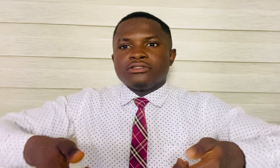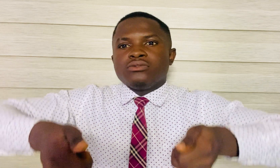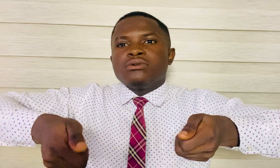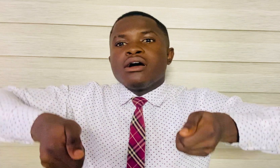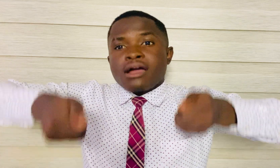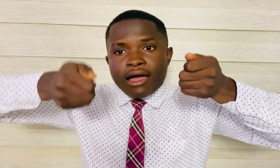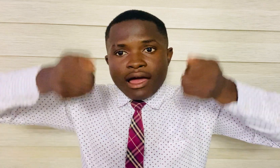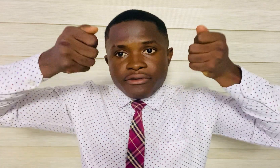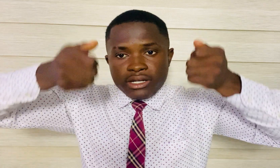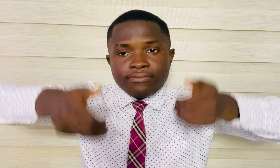do carry